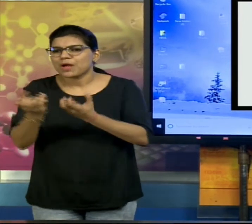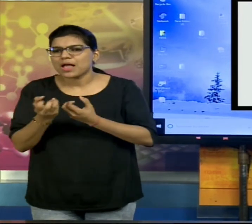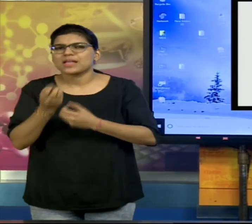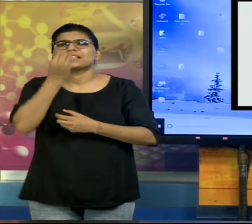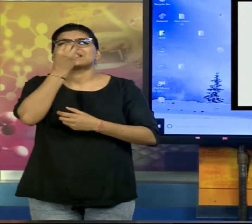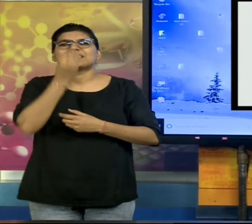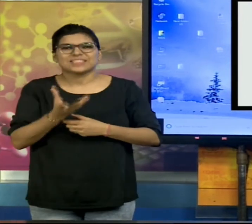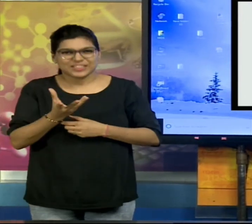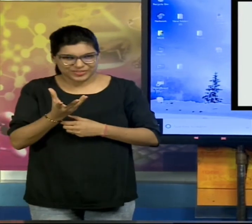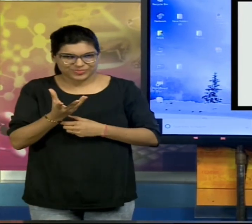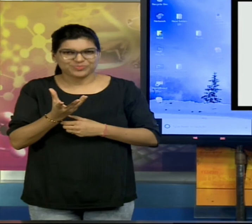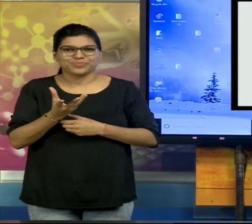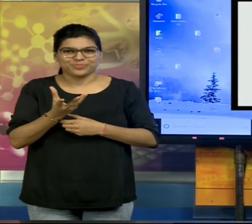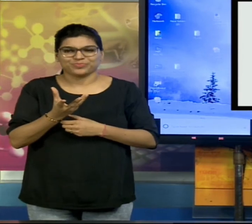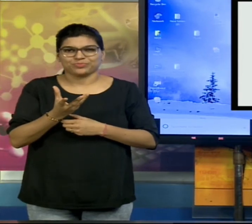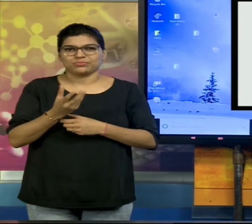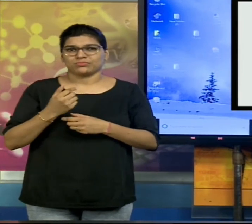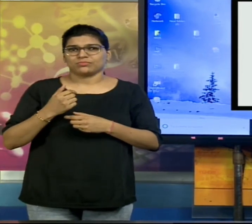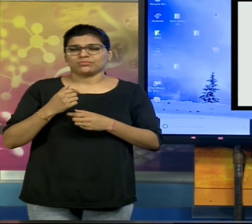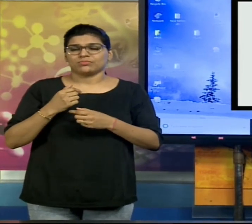market that is easy for us.